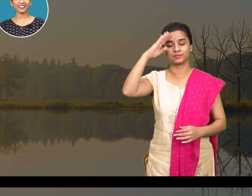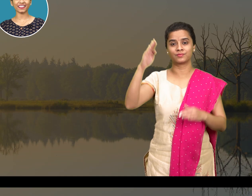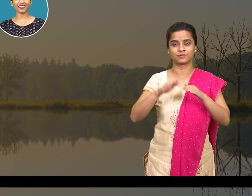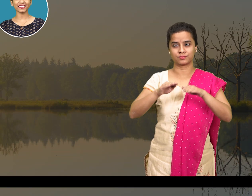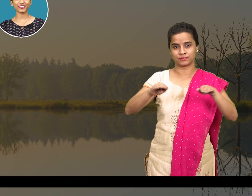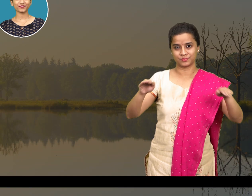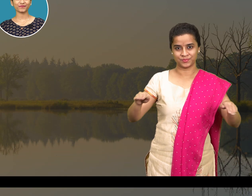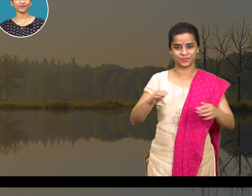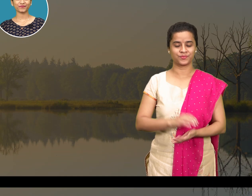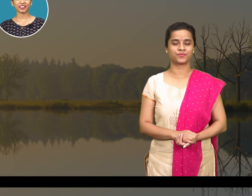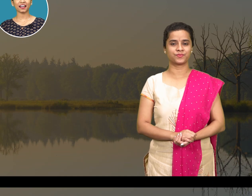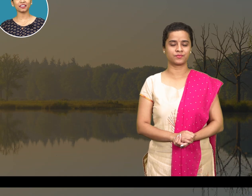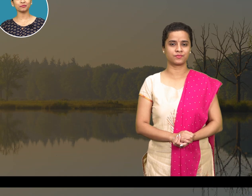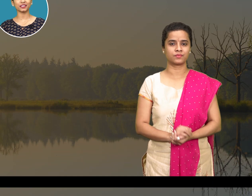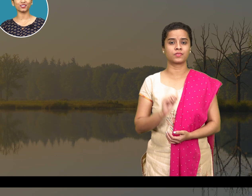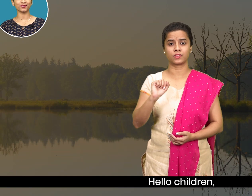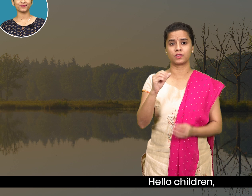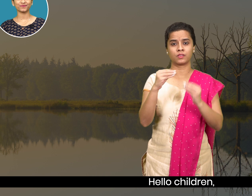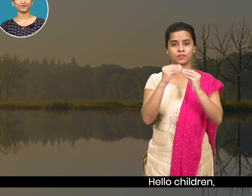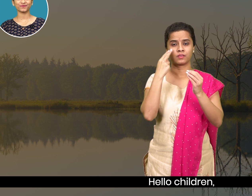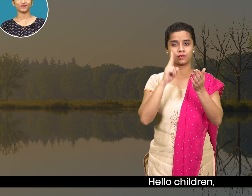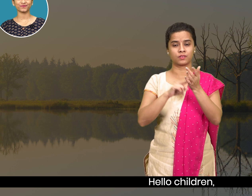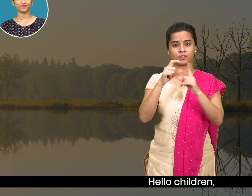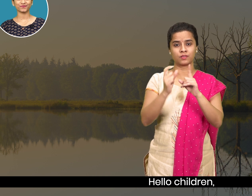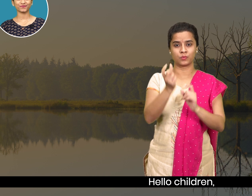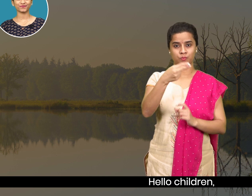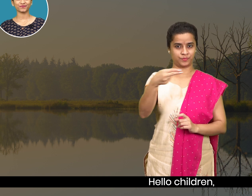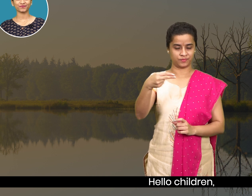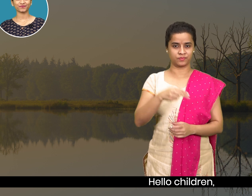Hello children, I am Bindu.